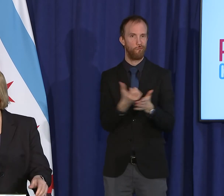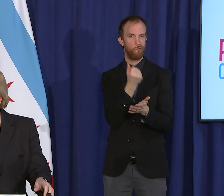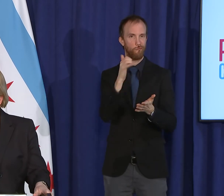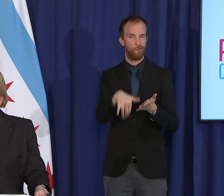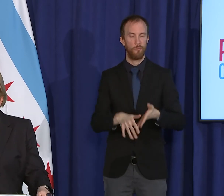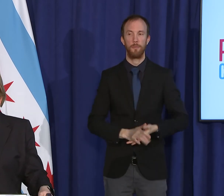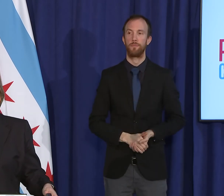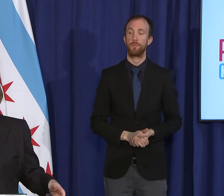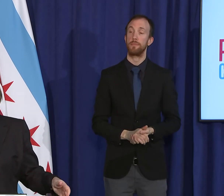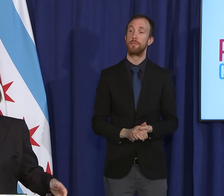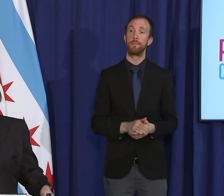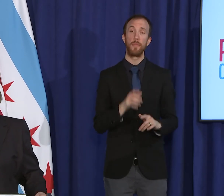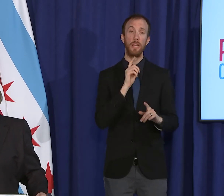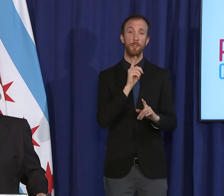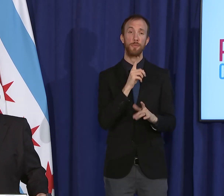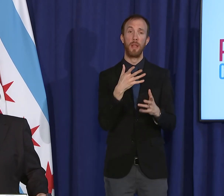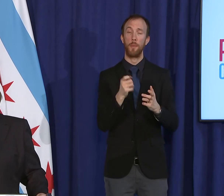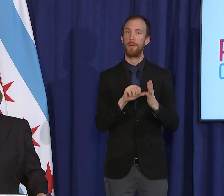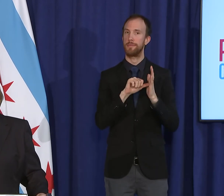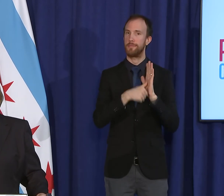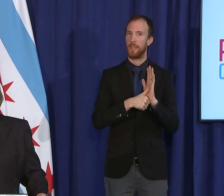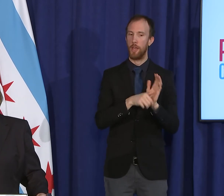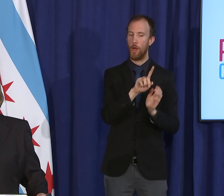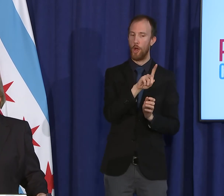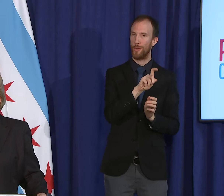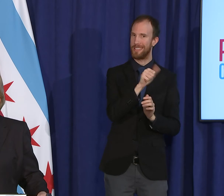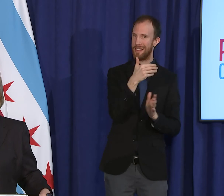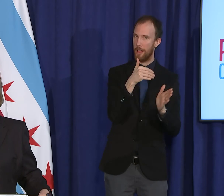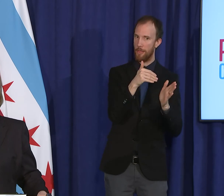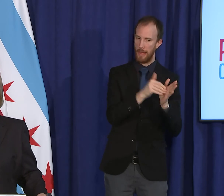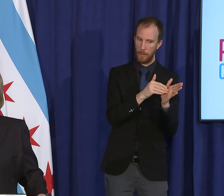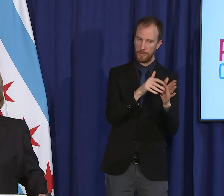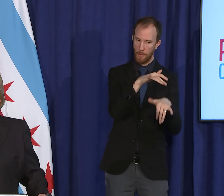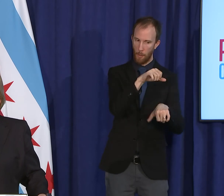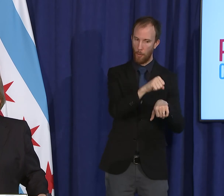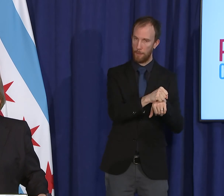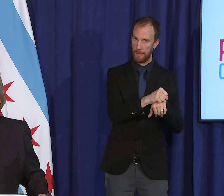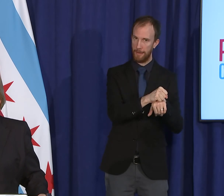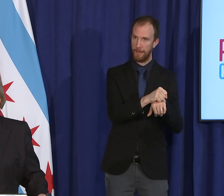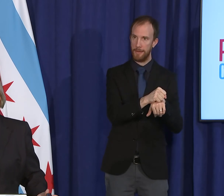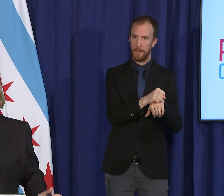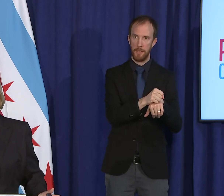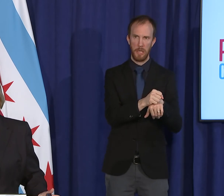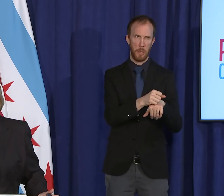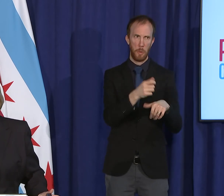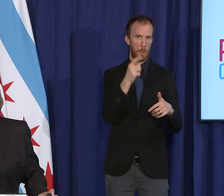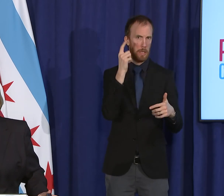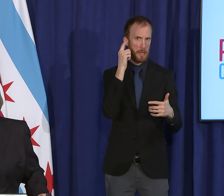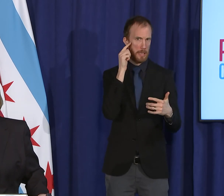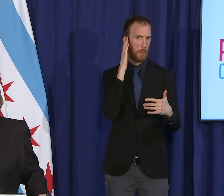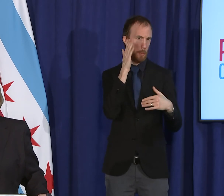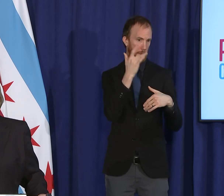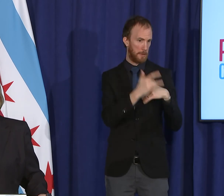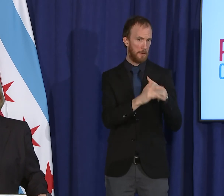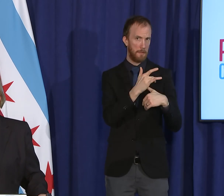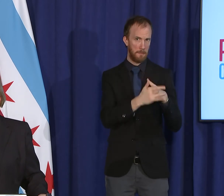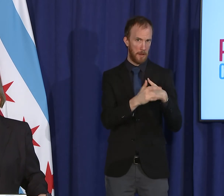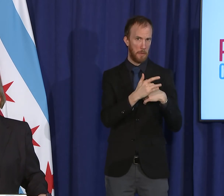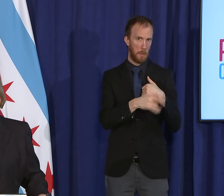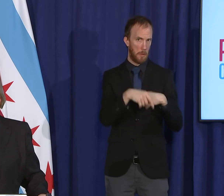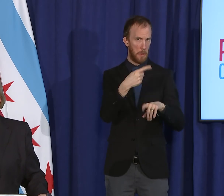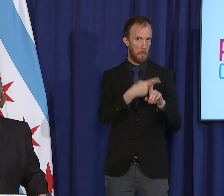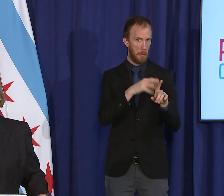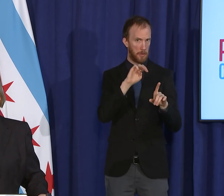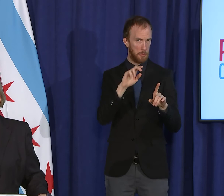Thanks. I would just highlight those 110,000 appointments are really what we expect to have available in the month of March, really in the first